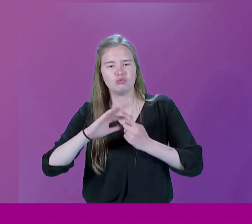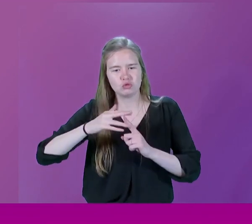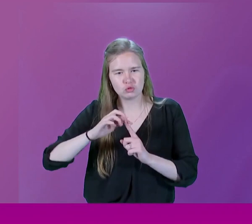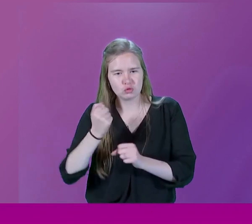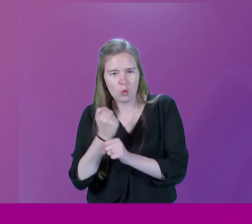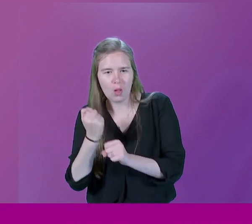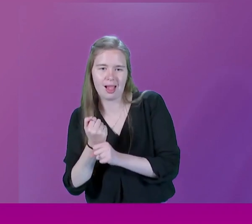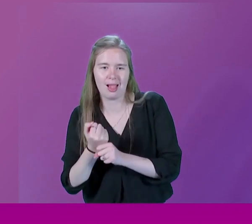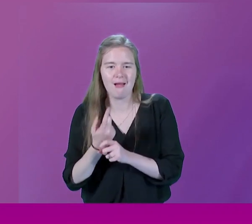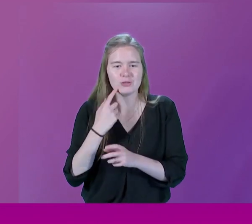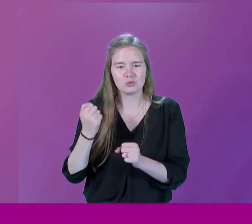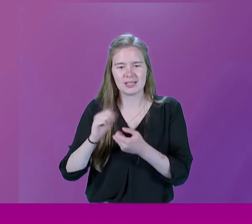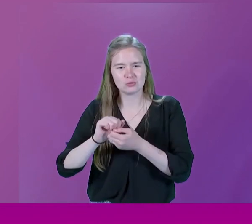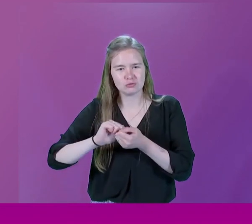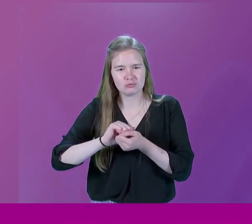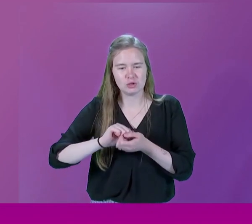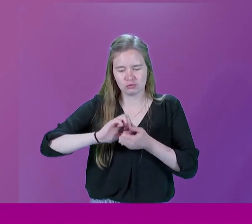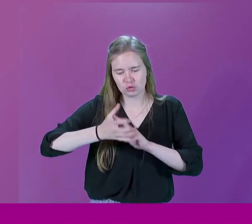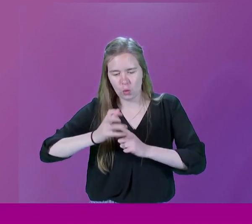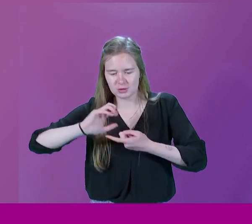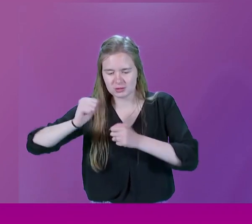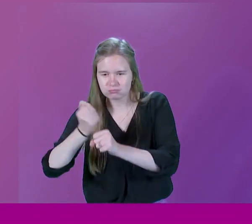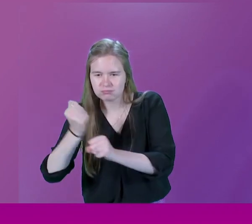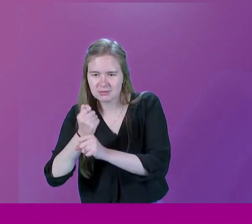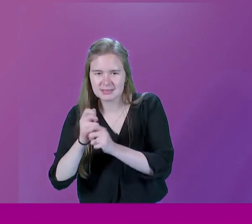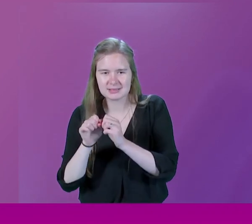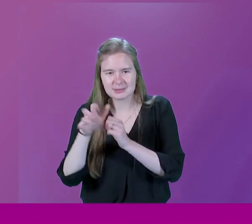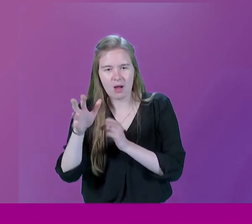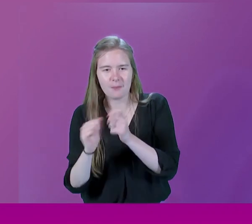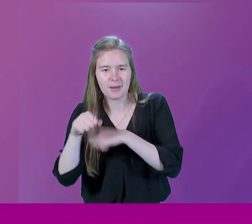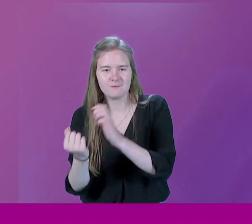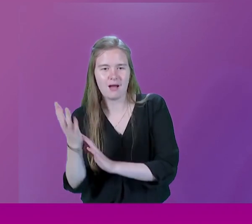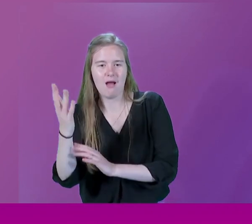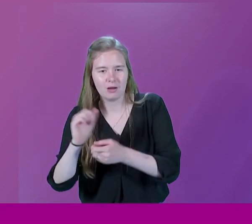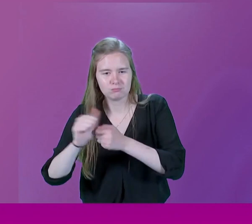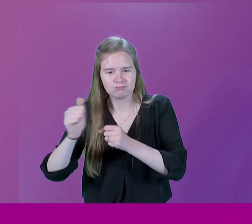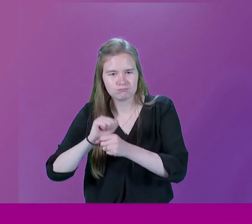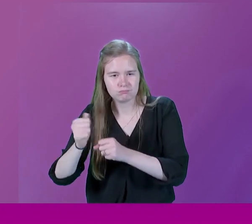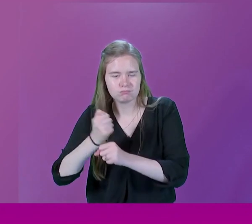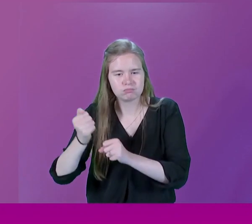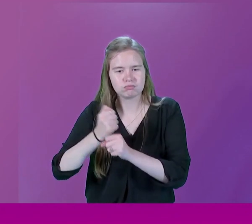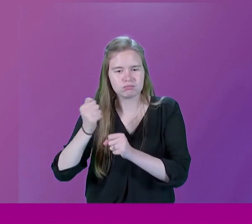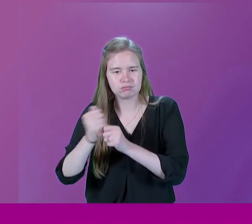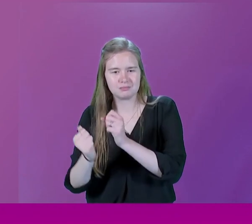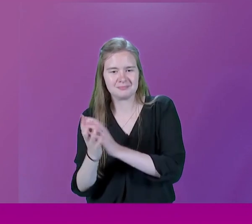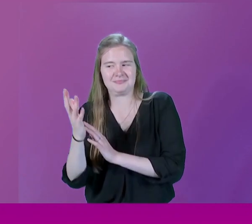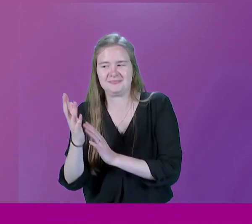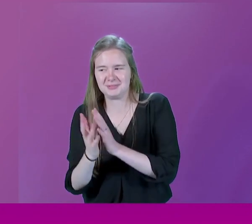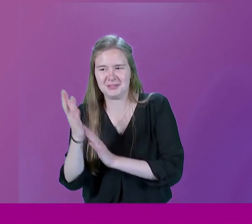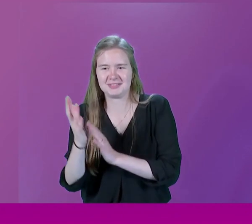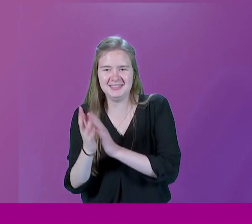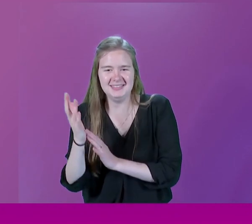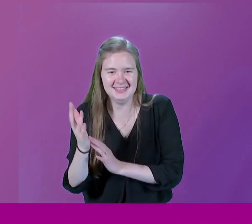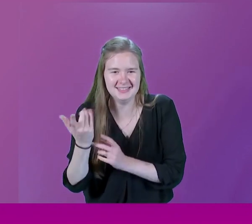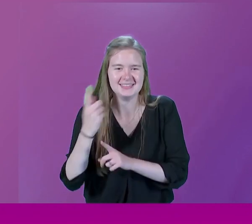clunk stones together and you scrape stones, and then a little spark happens, and that then ignites fire. So